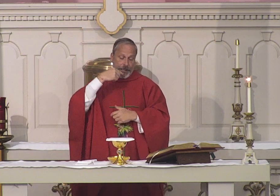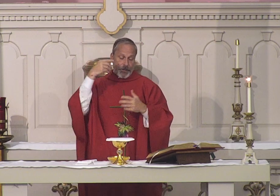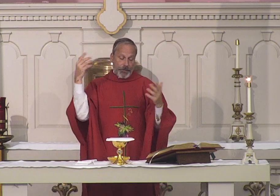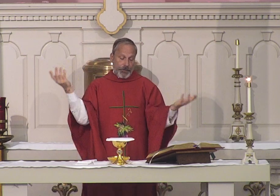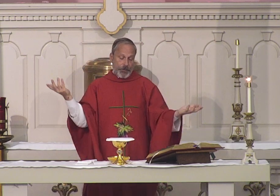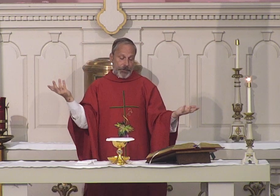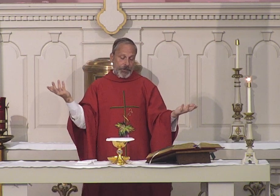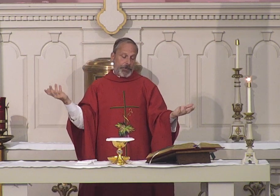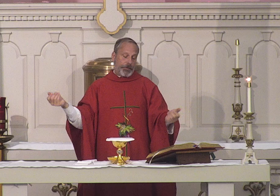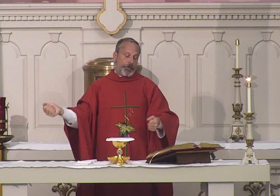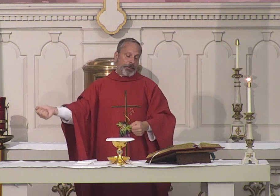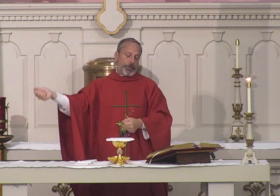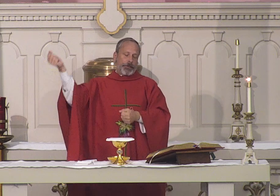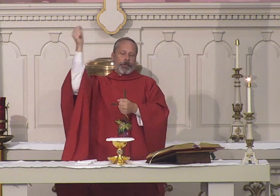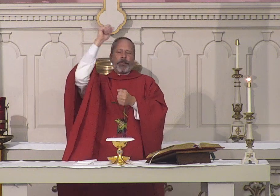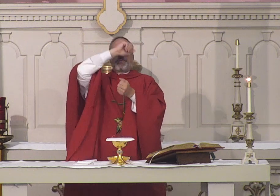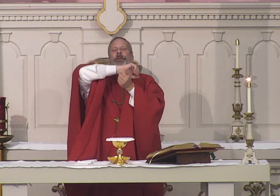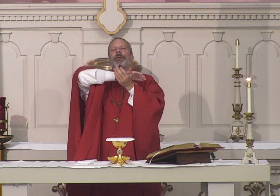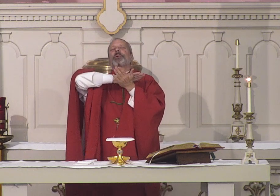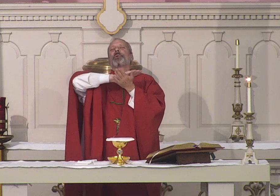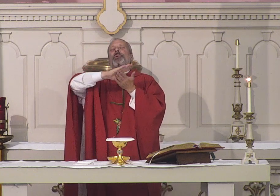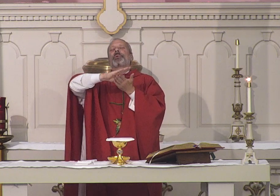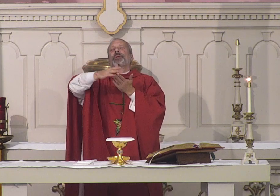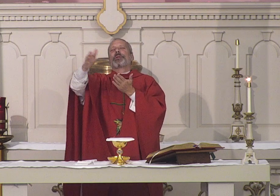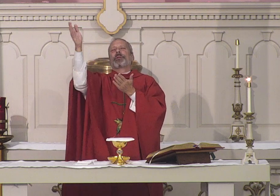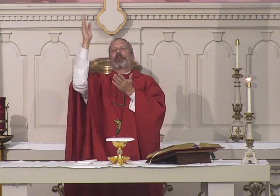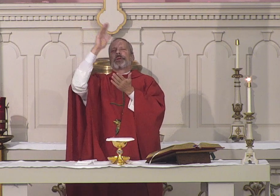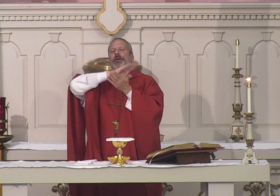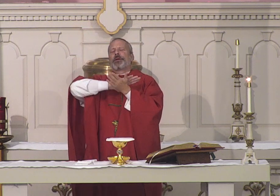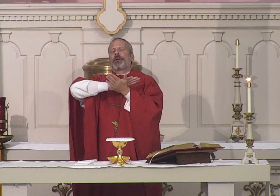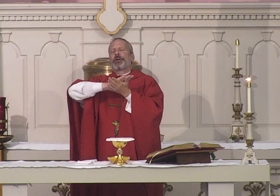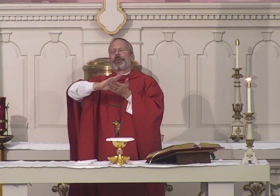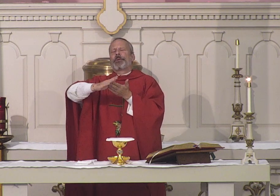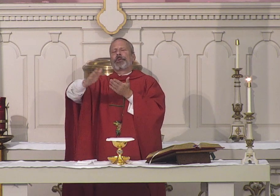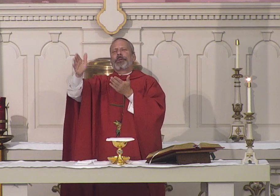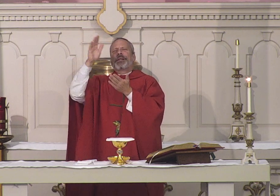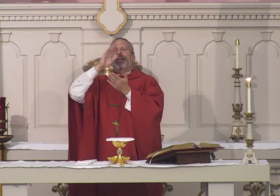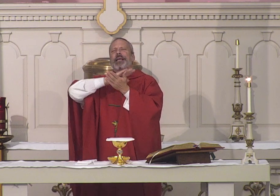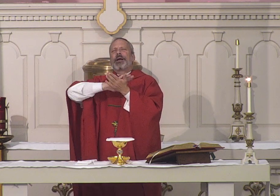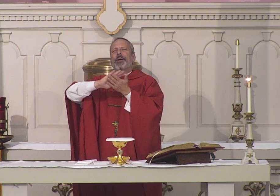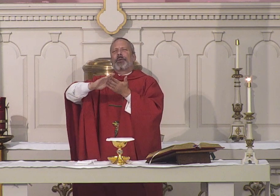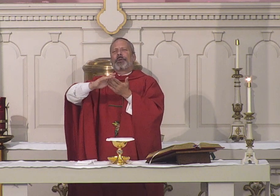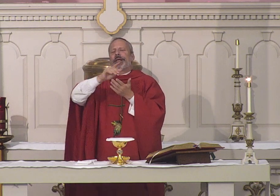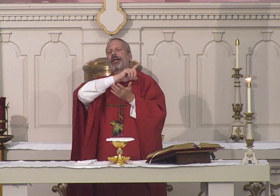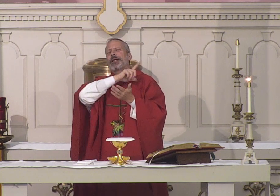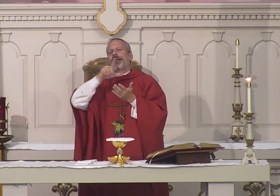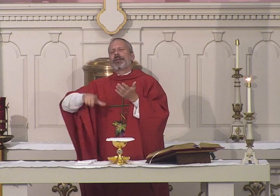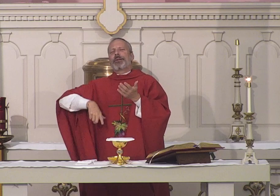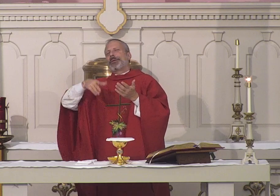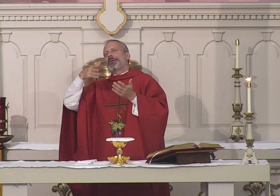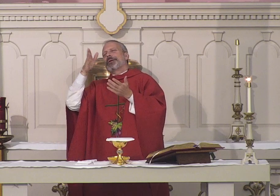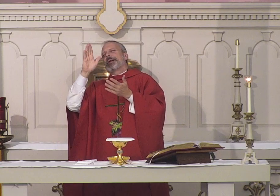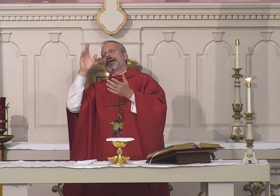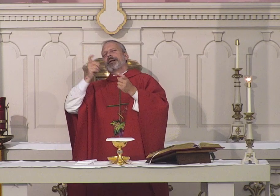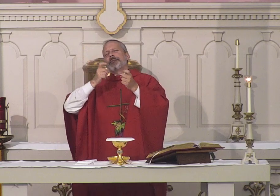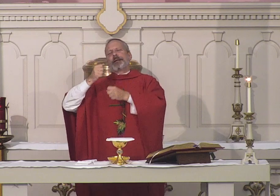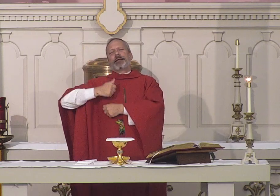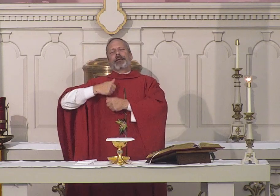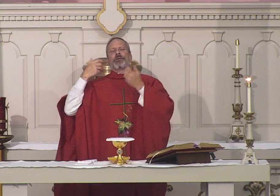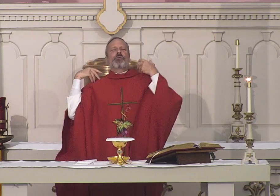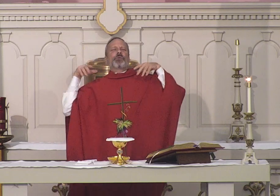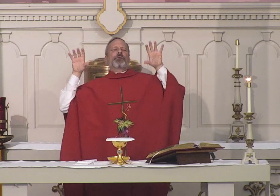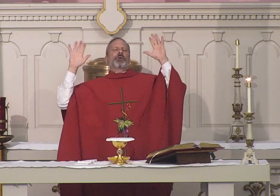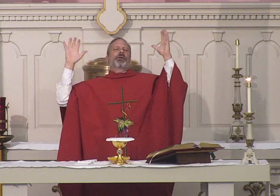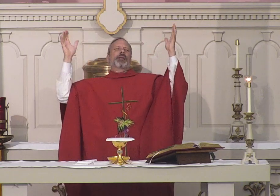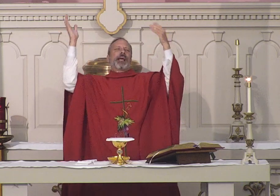one voice we acclaim, Holy, holy, holy, Lord God of